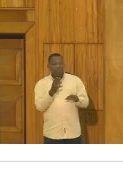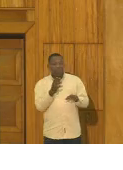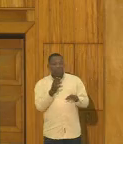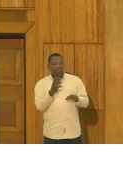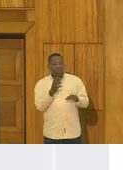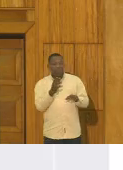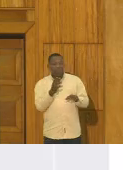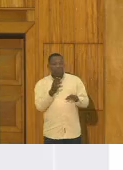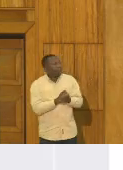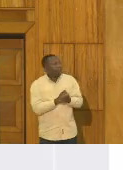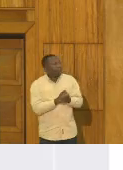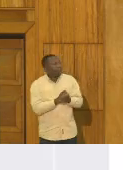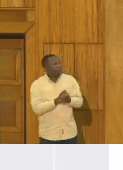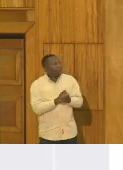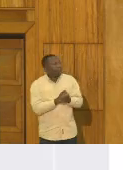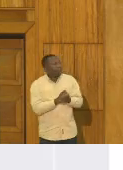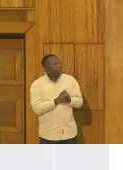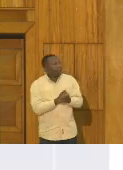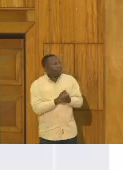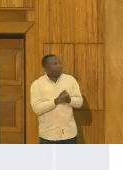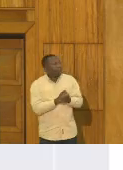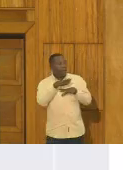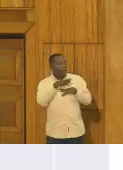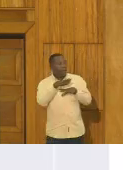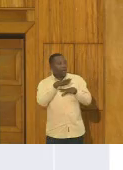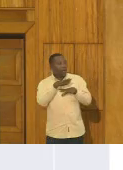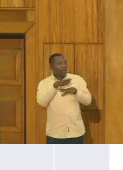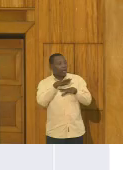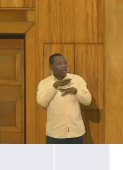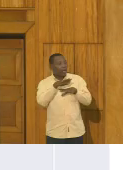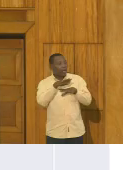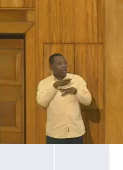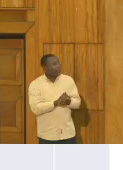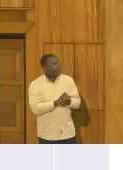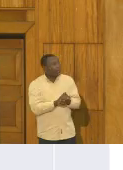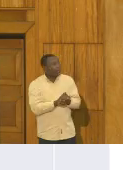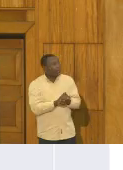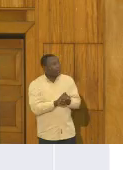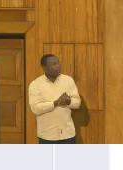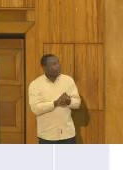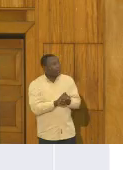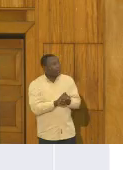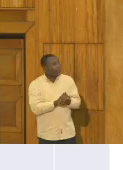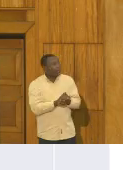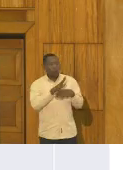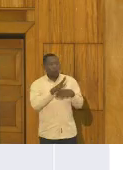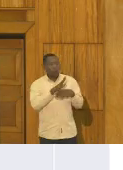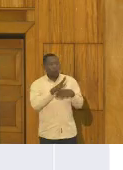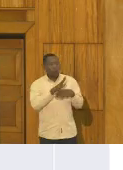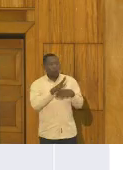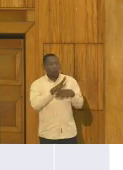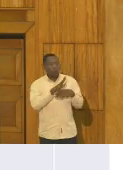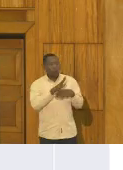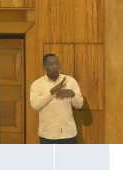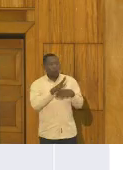Now, the impact score ranges for the efficacy. The score ranged from 15.9 to about 52.4.